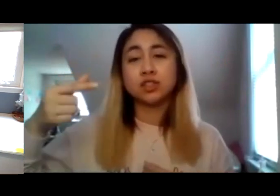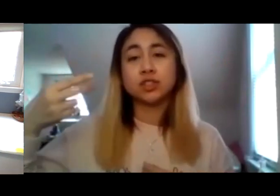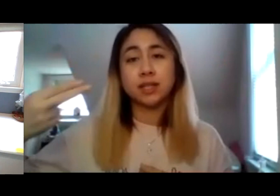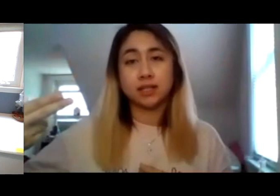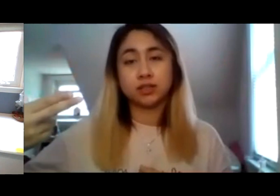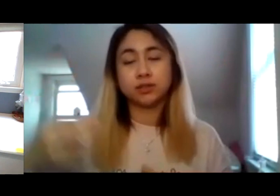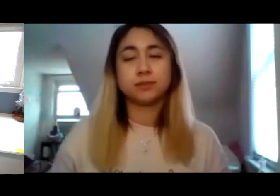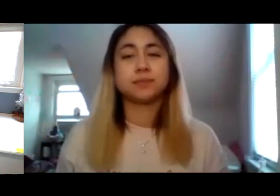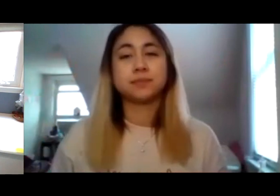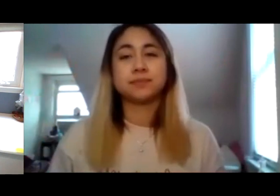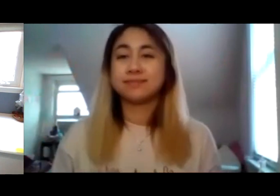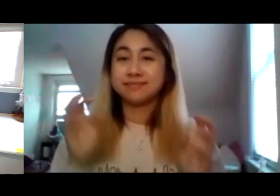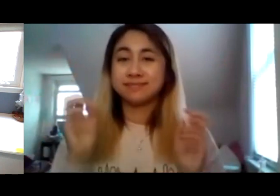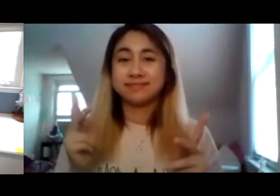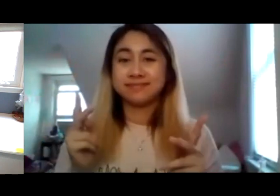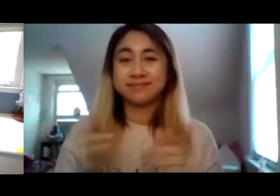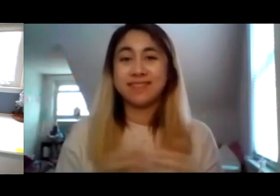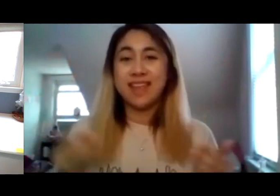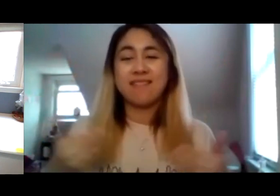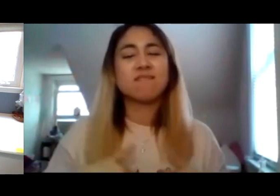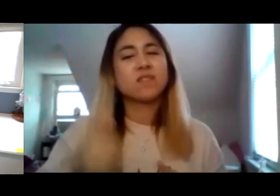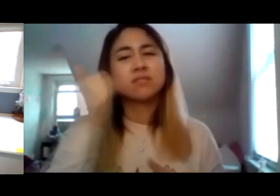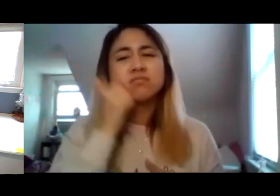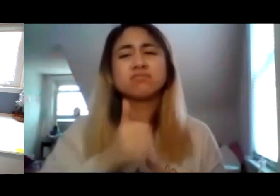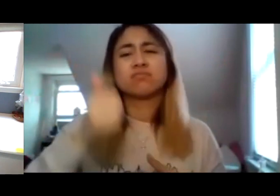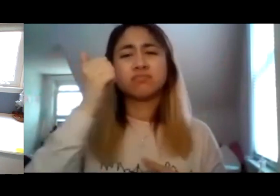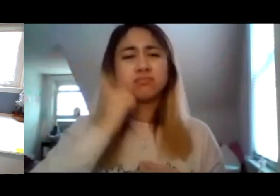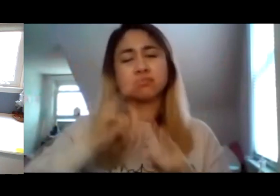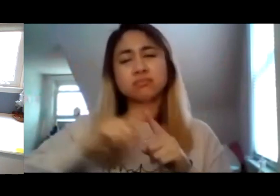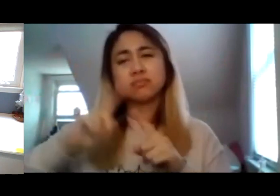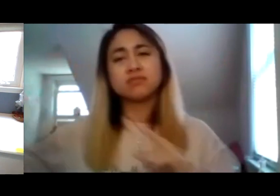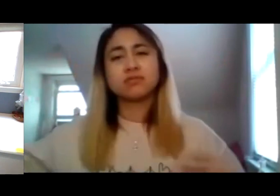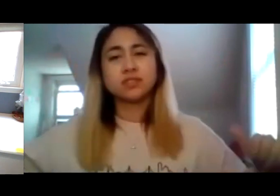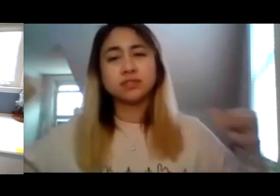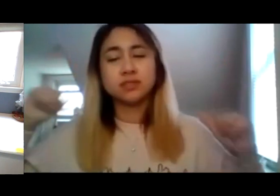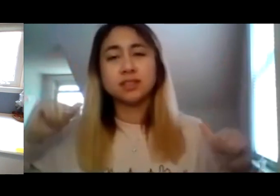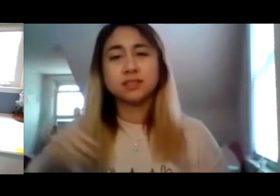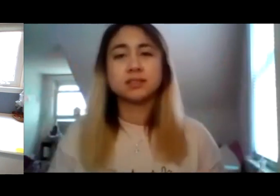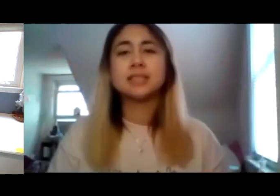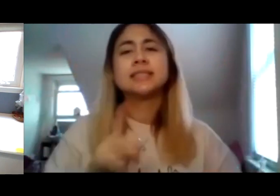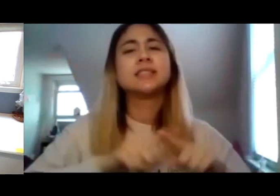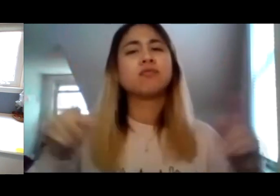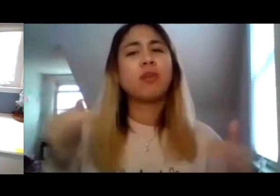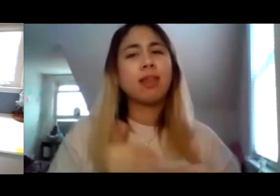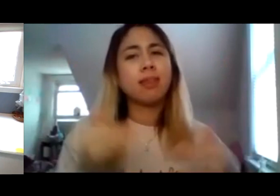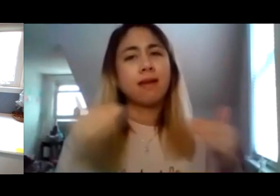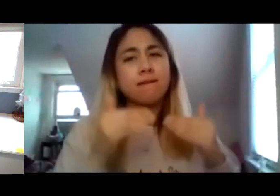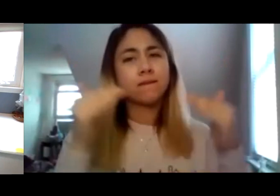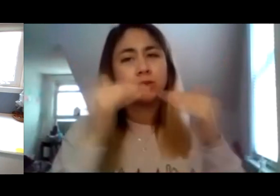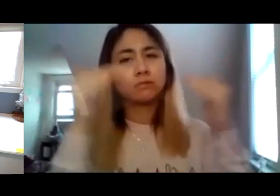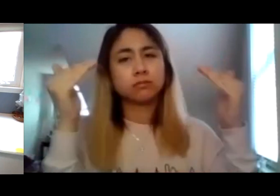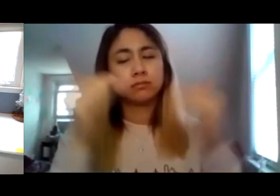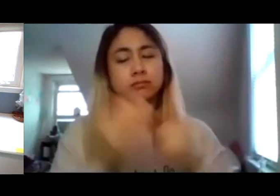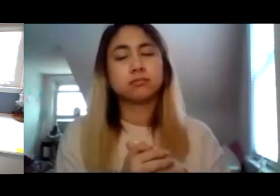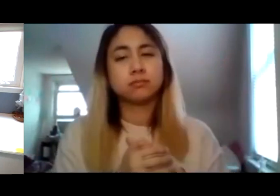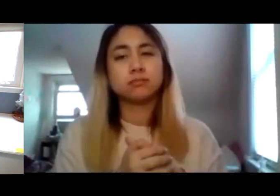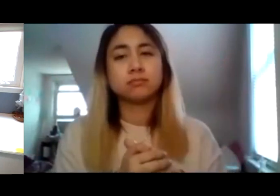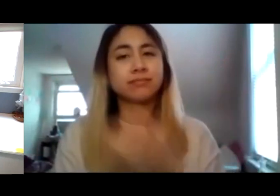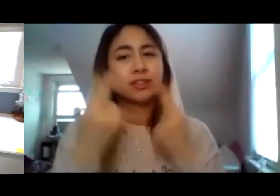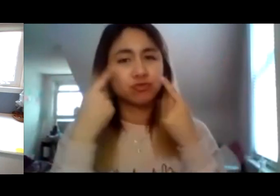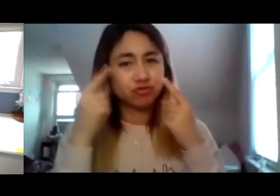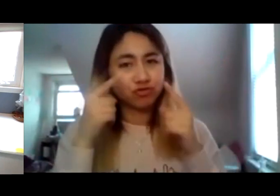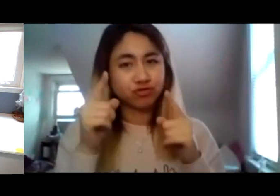H. Okay, we're going to have daily exercises, and they'll be at different levels. So tune in, check them